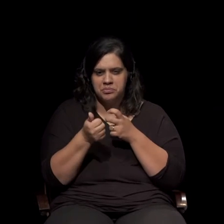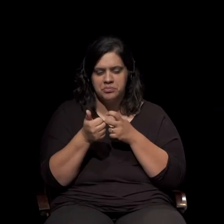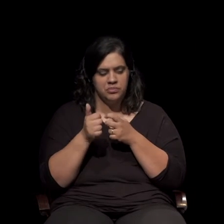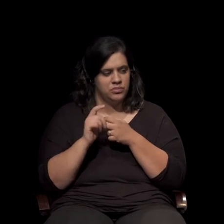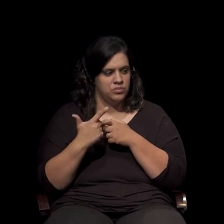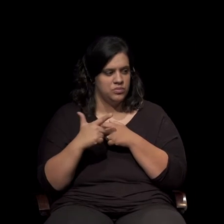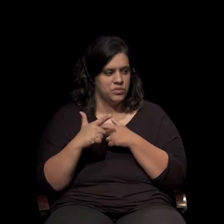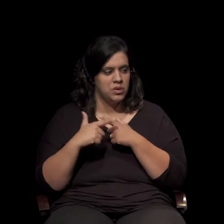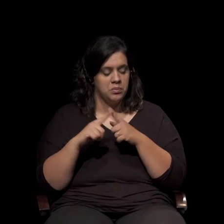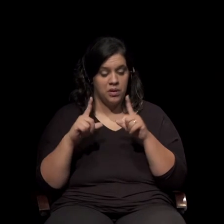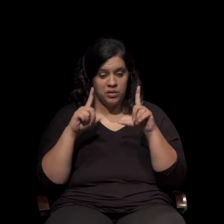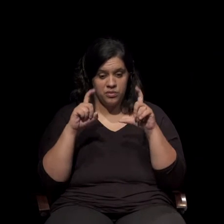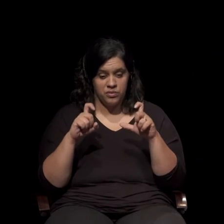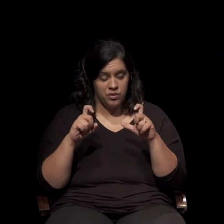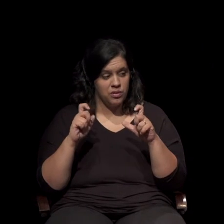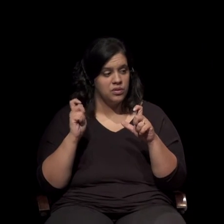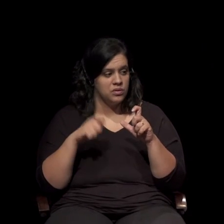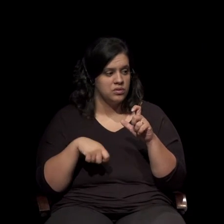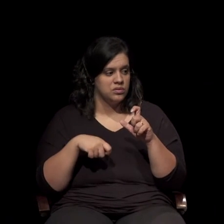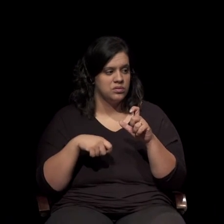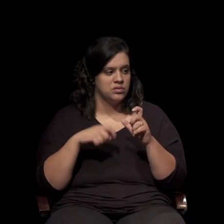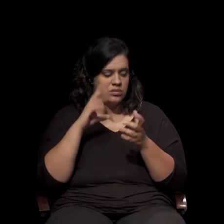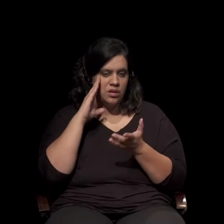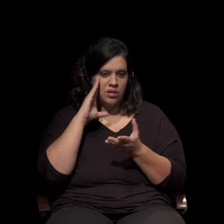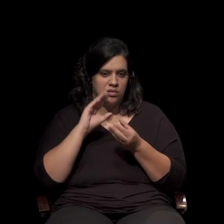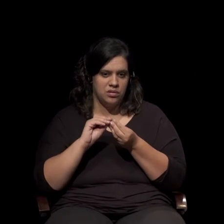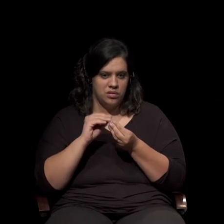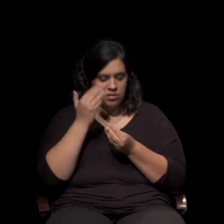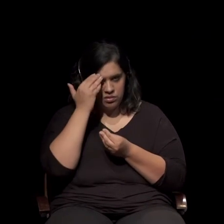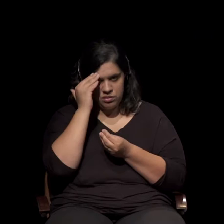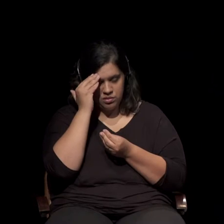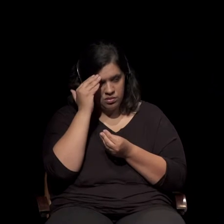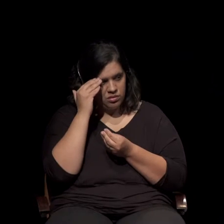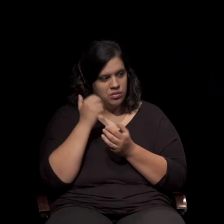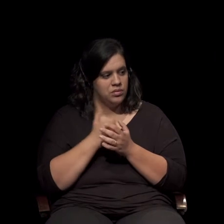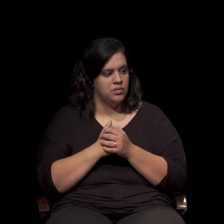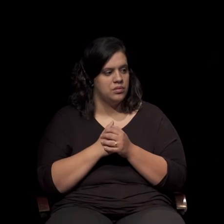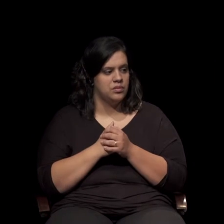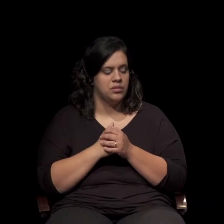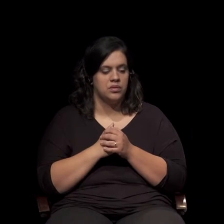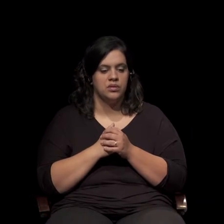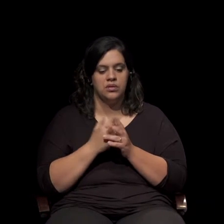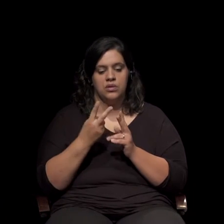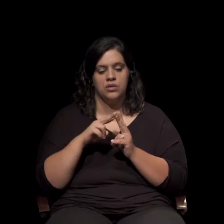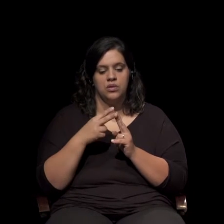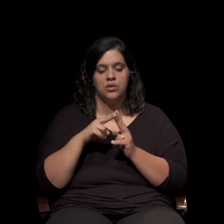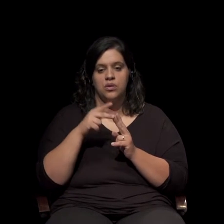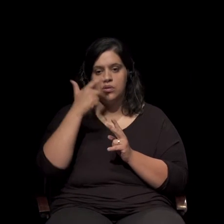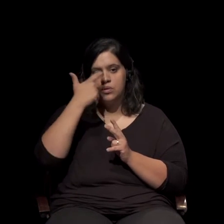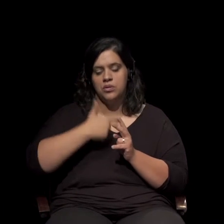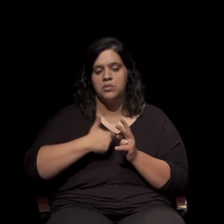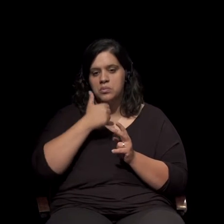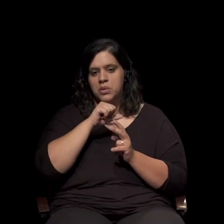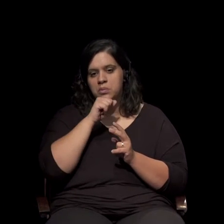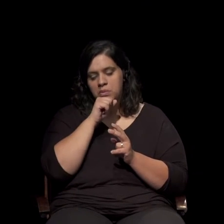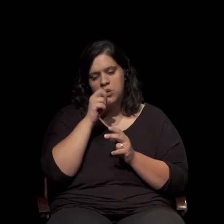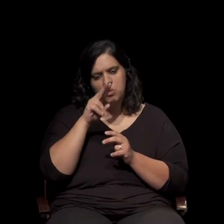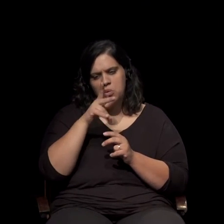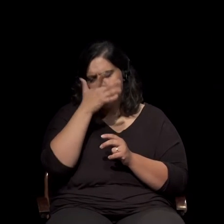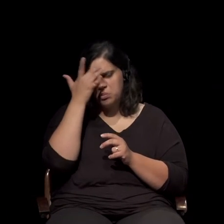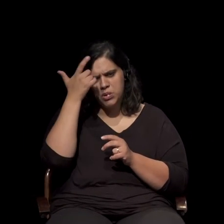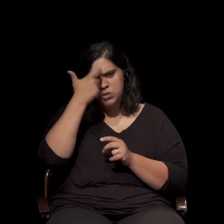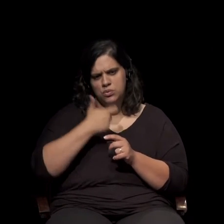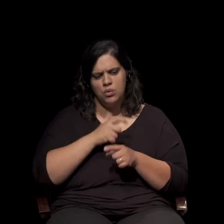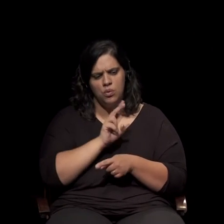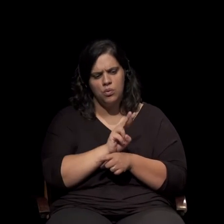firmly. It is the ambivalence of a mother or any caretaker, the ambivalence a mother or